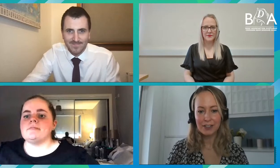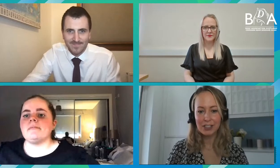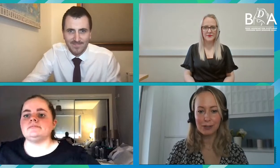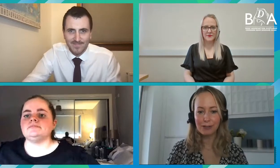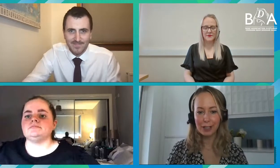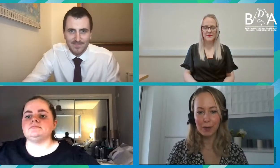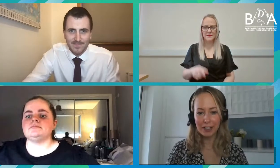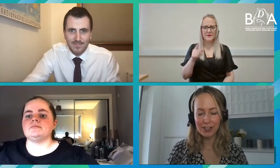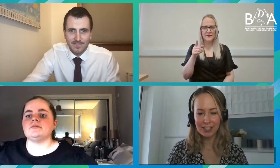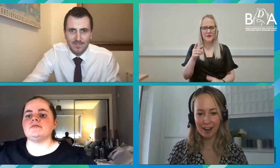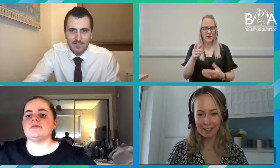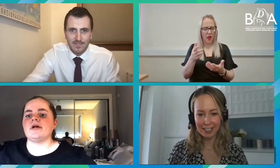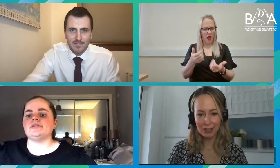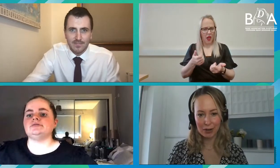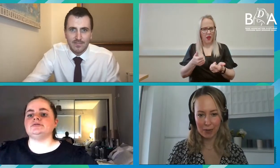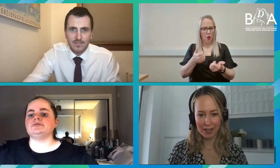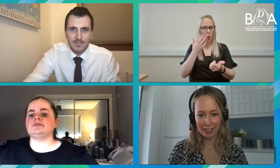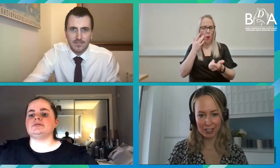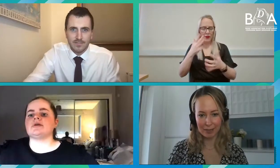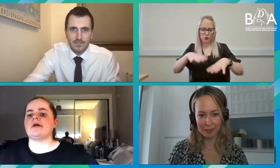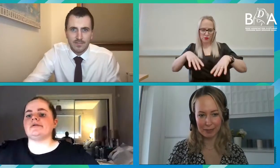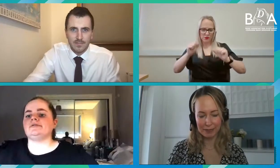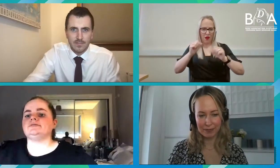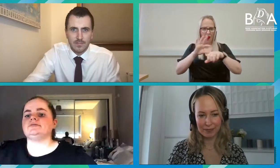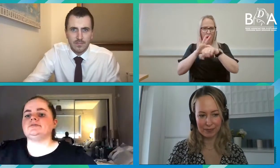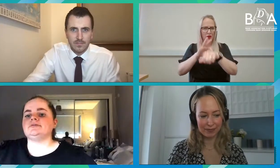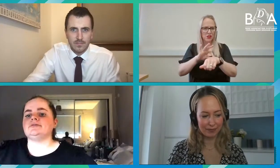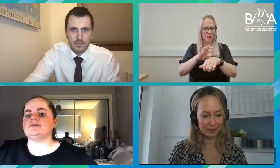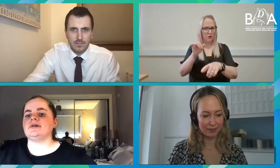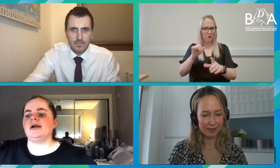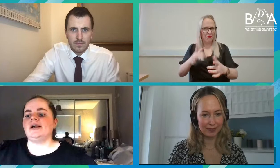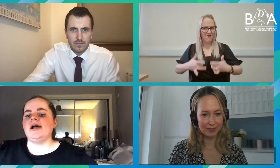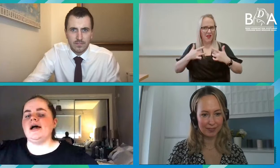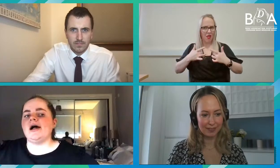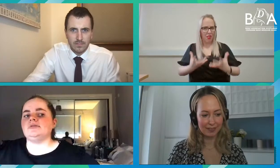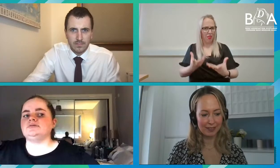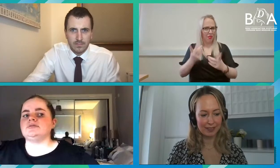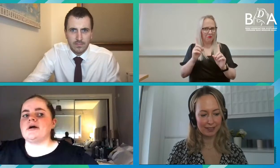And how did you feel when you started your apprenticeship?